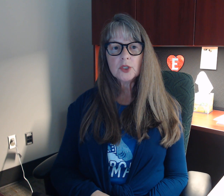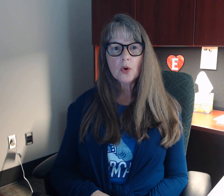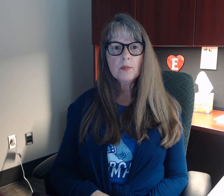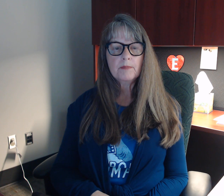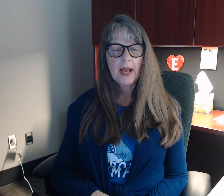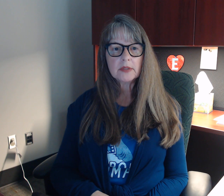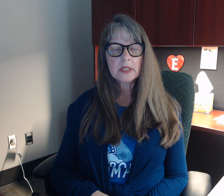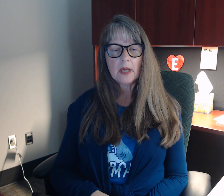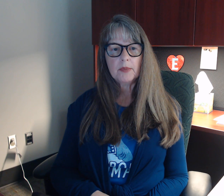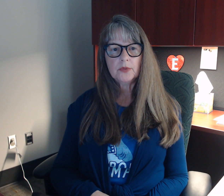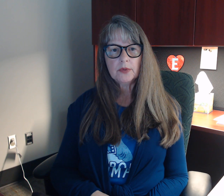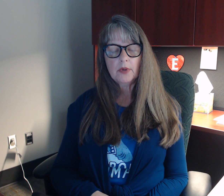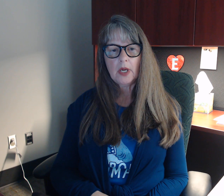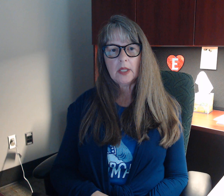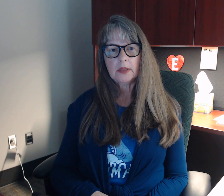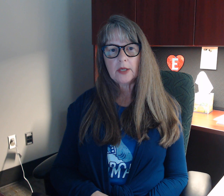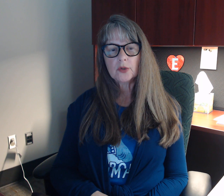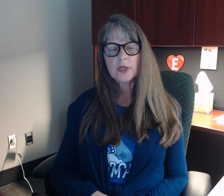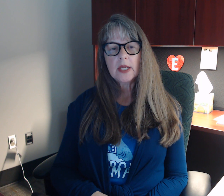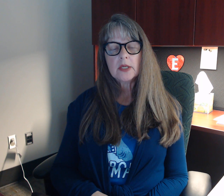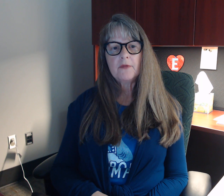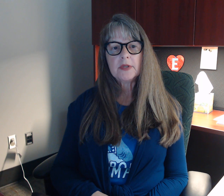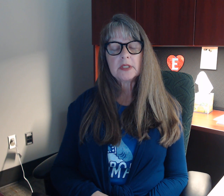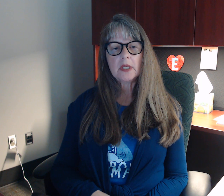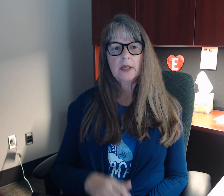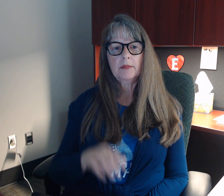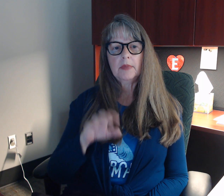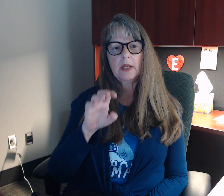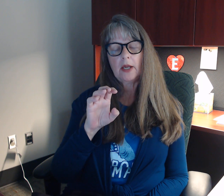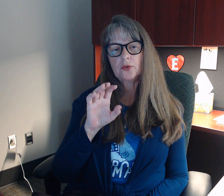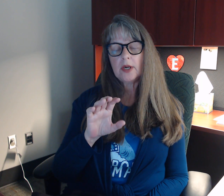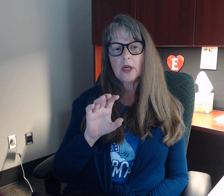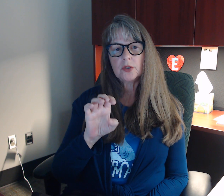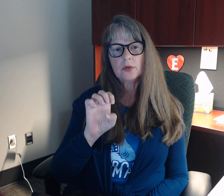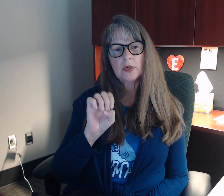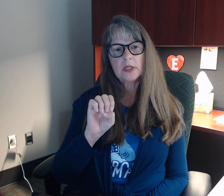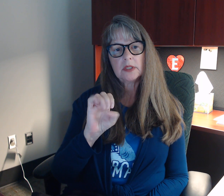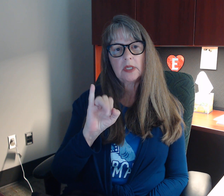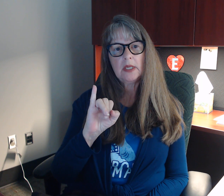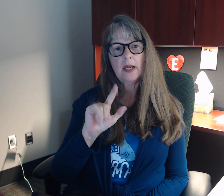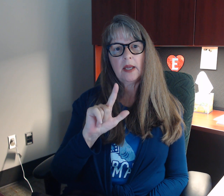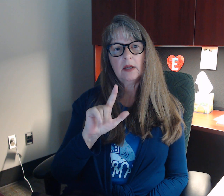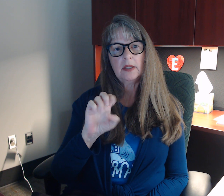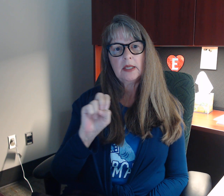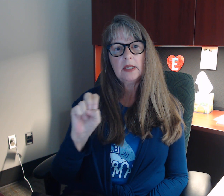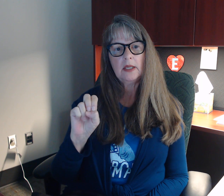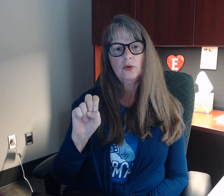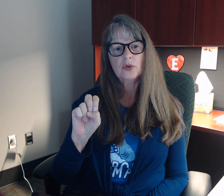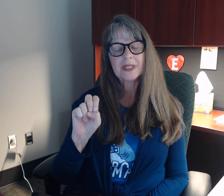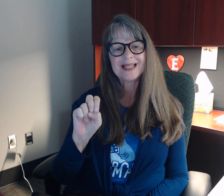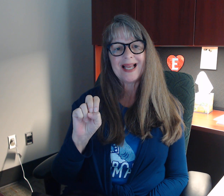don't bounce double letters. If it's, I try not to because it's E-I-L-E. You just slide